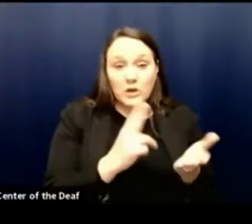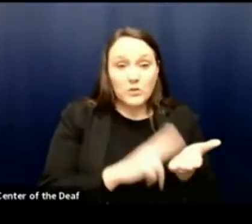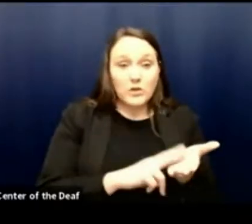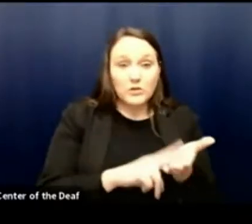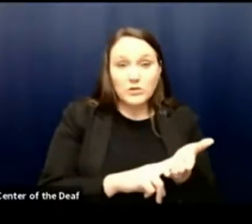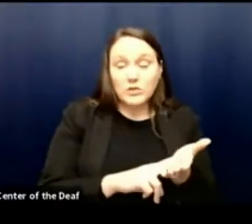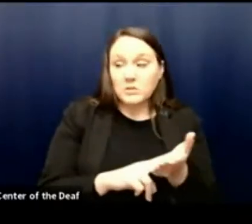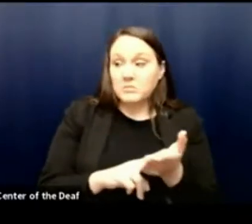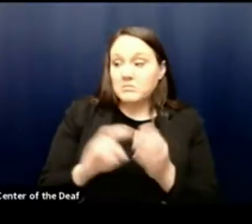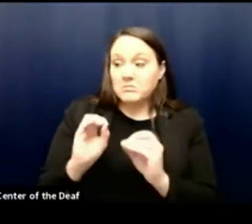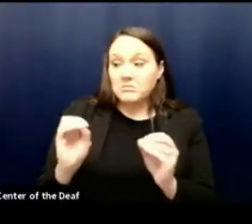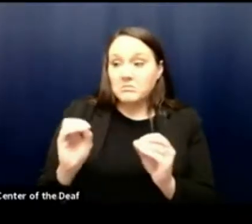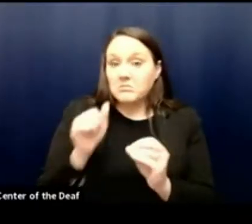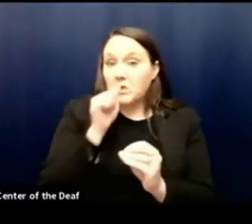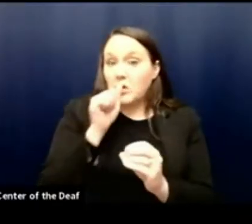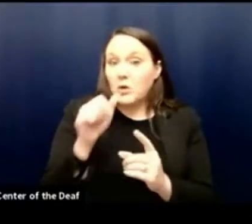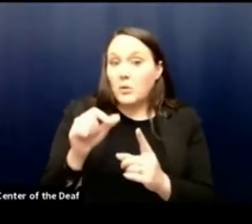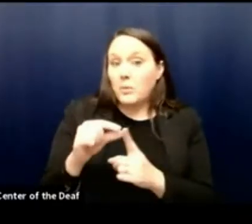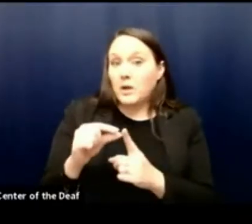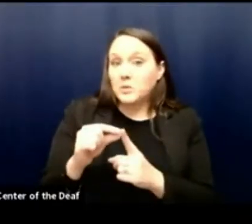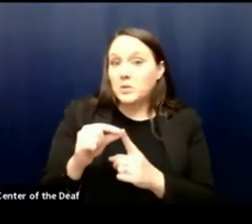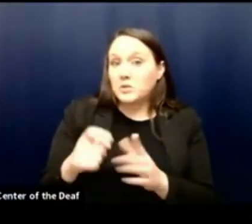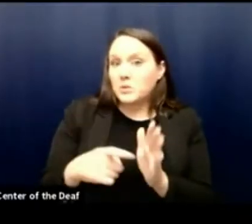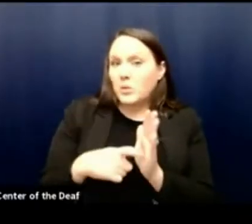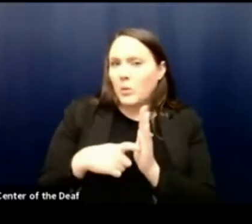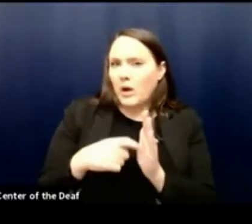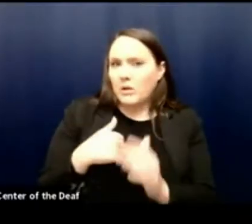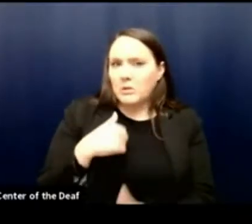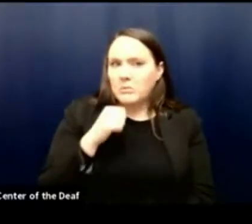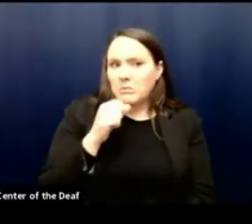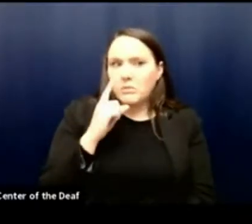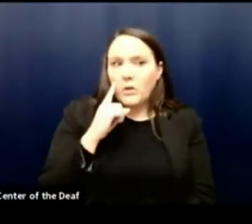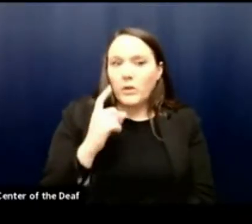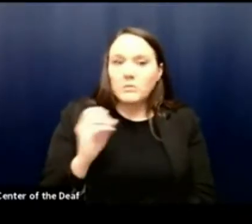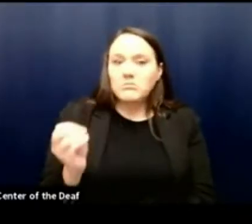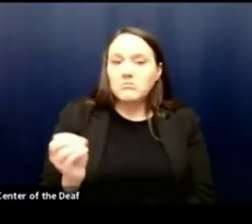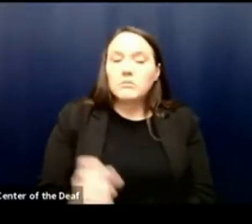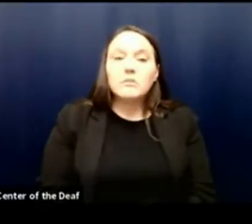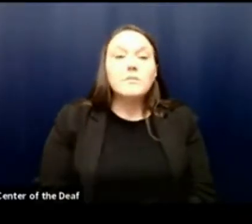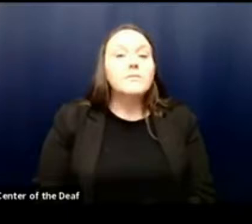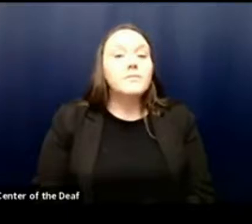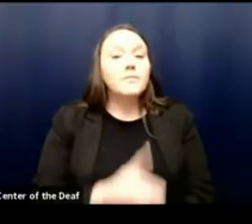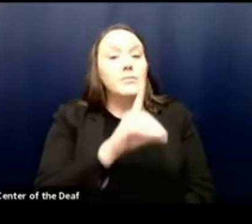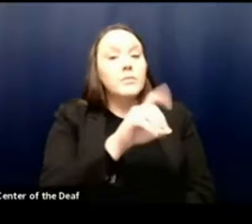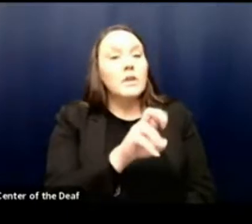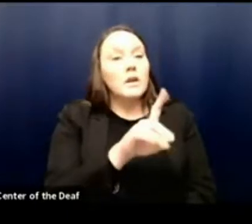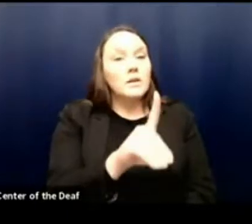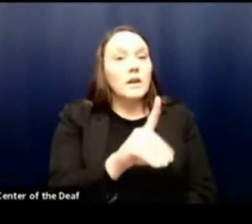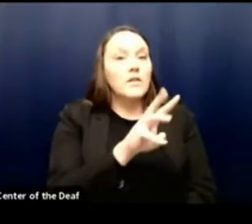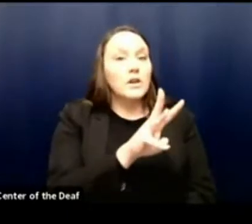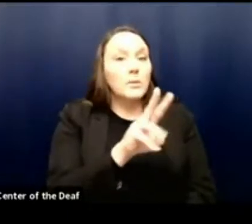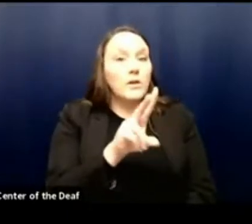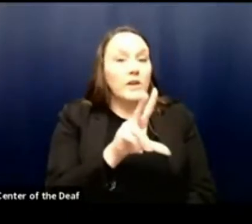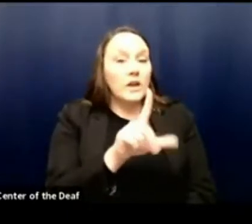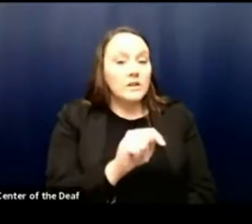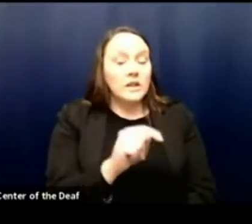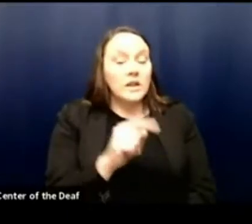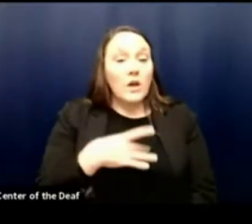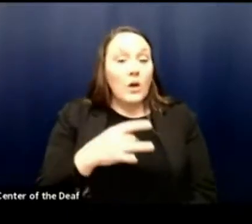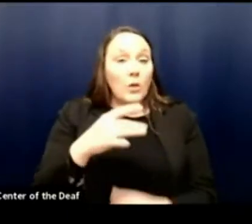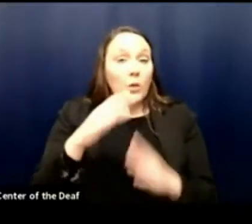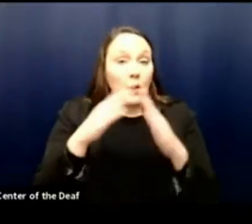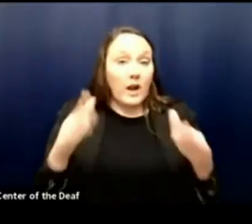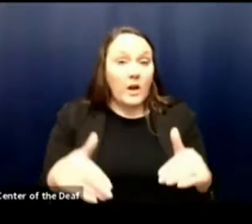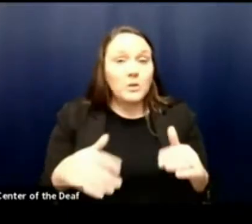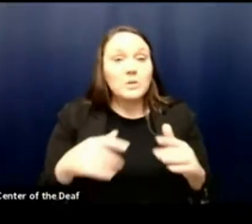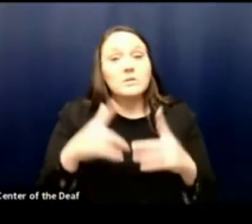There were no passwords required that I'm aware of. So no. Another question from David with WVLT. The White House expected to tell